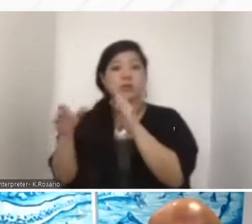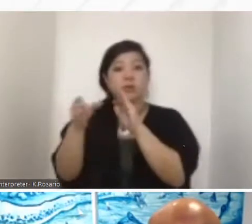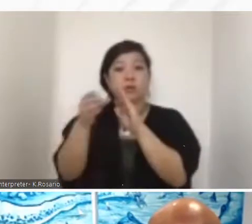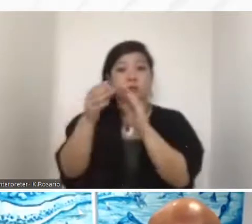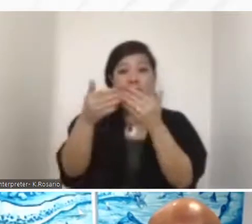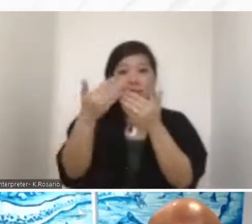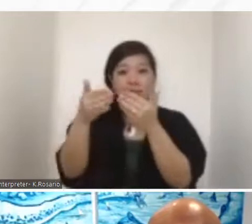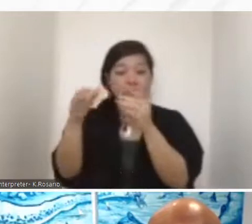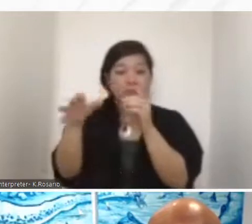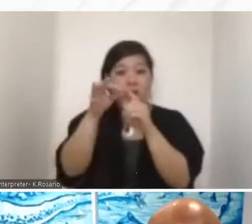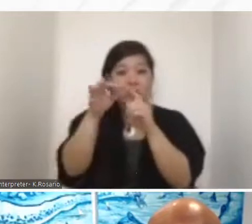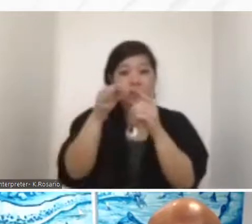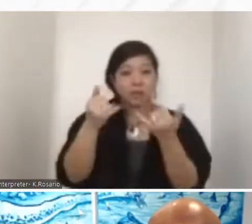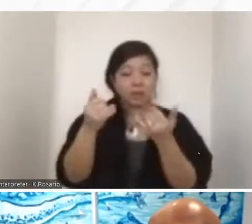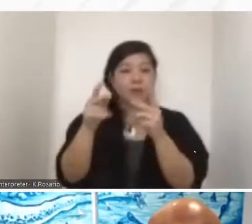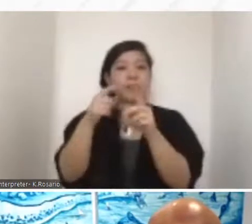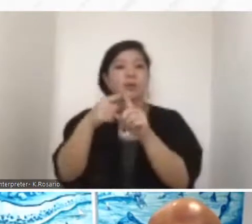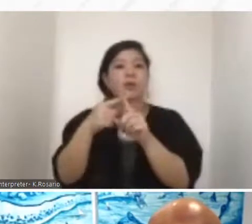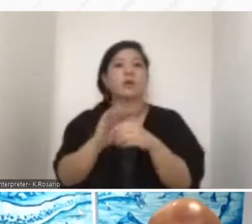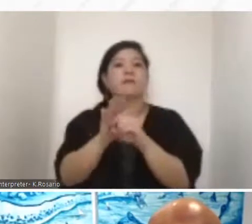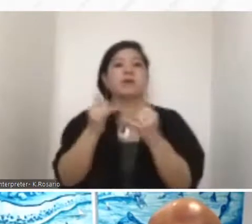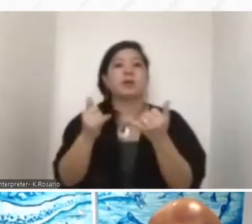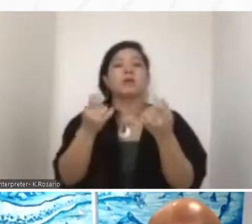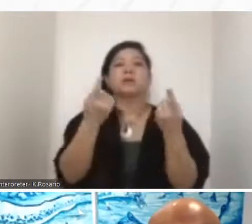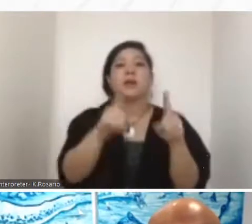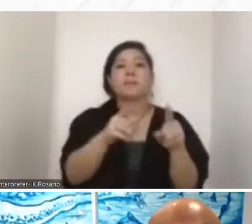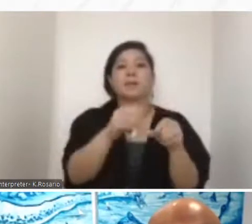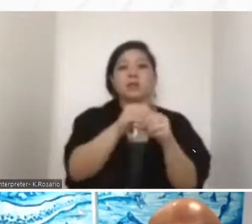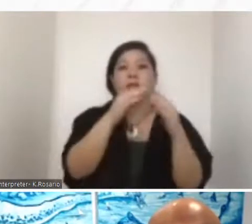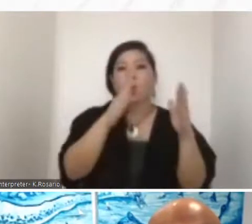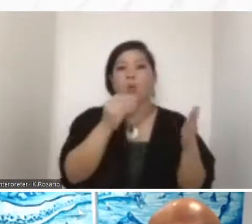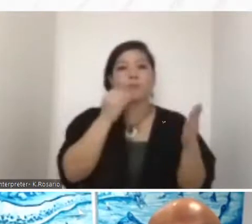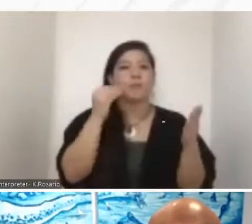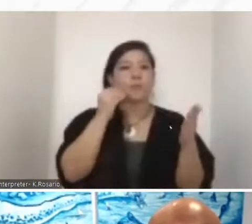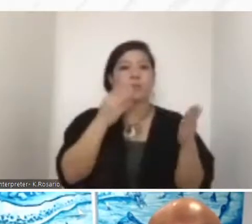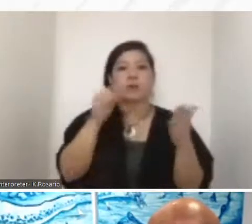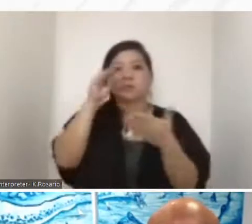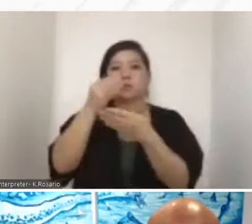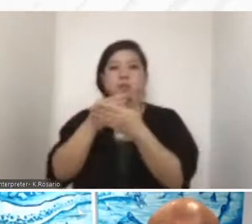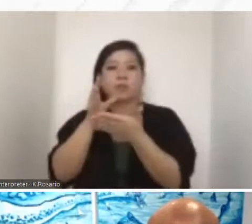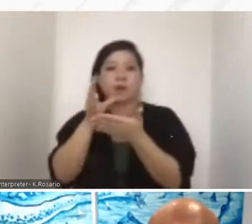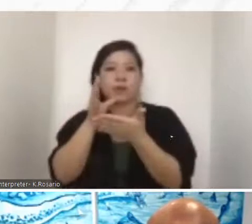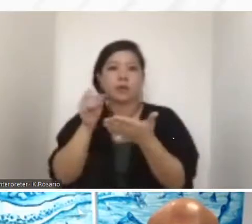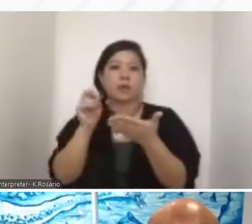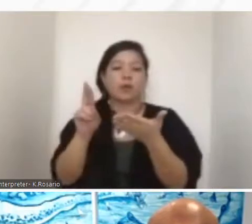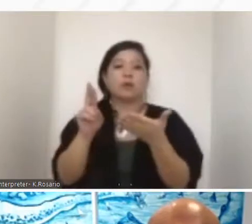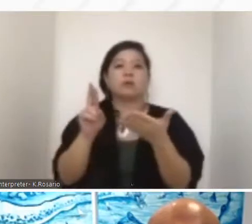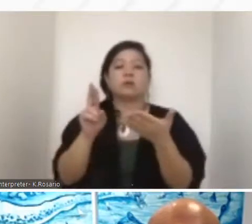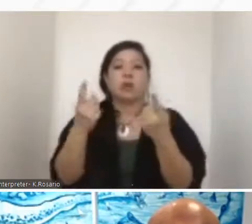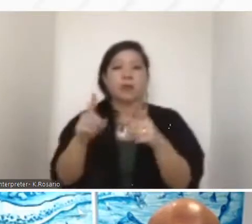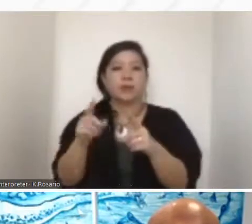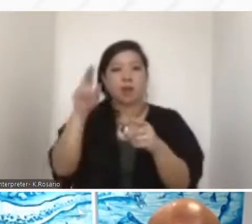tell you that the majority of the spread is occurring in the household. It's occurring from son to mother. It's occurring from uncle